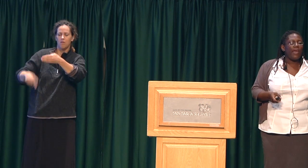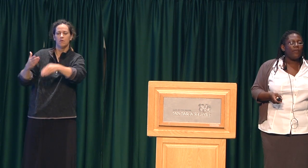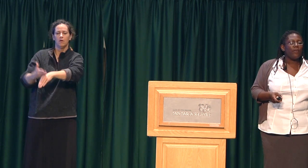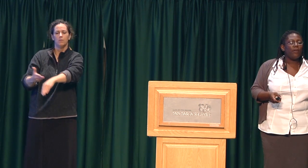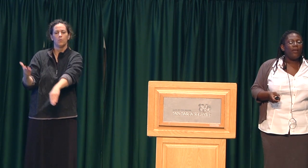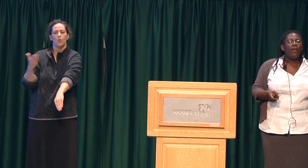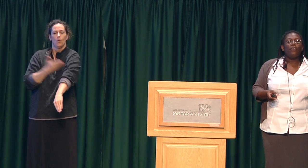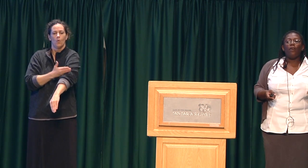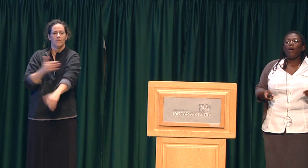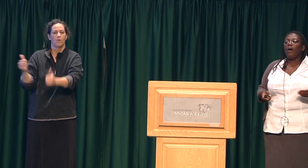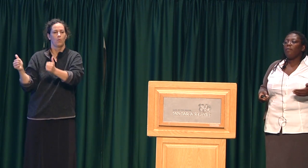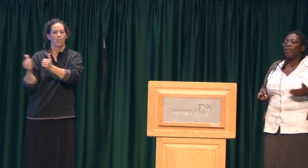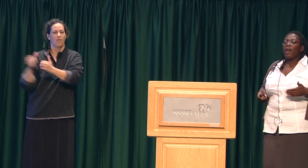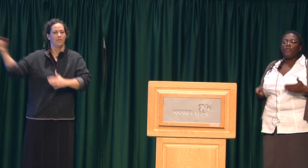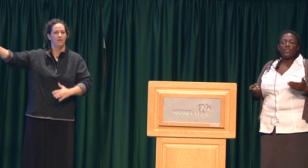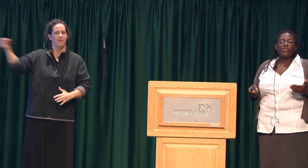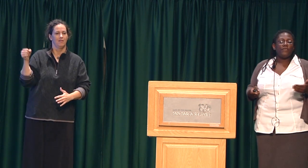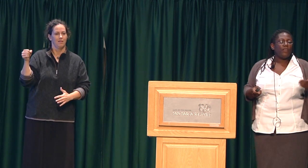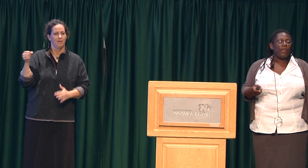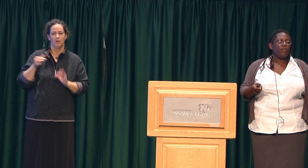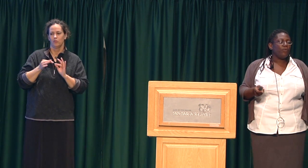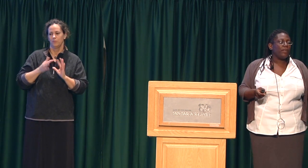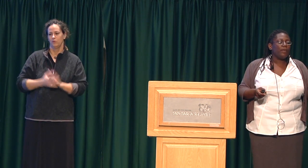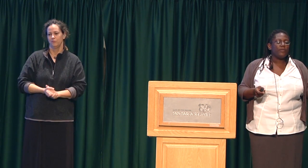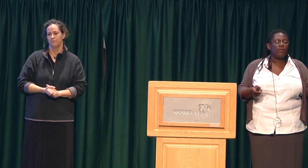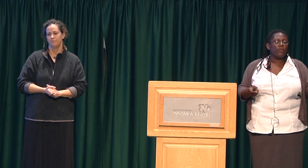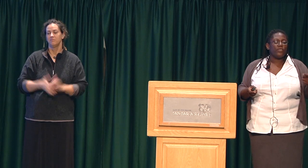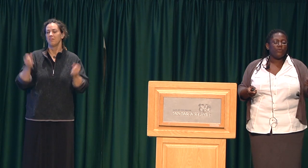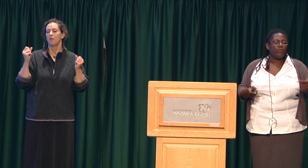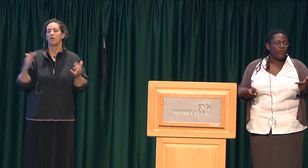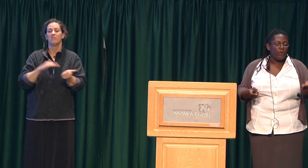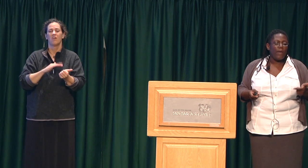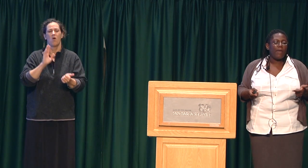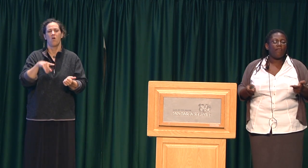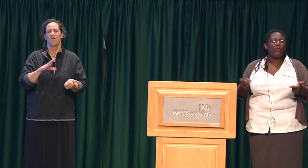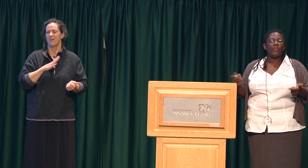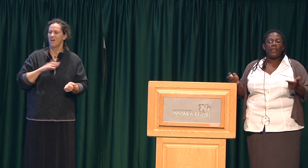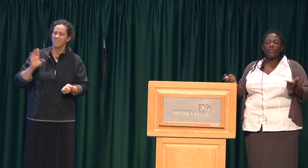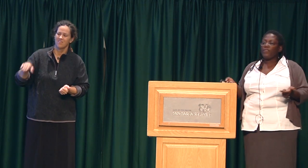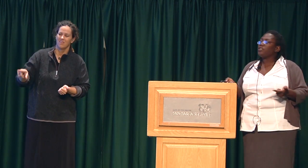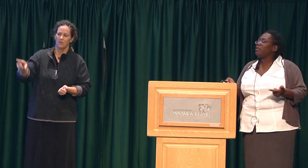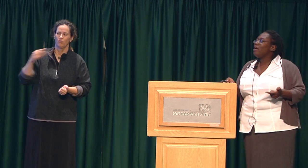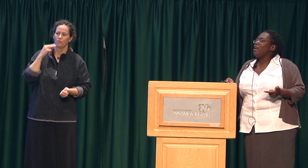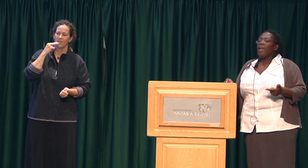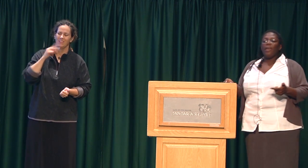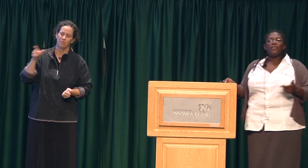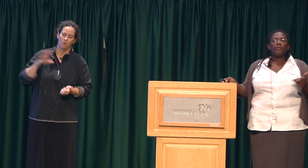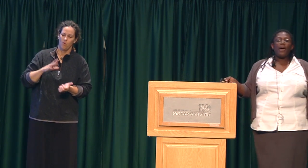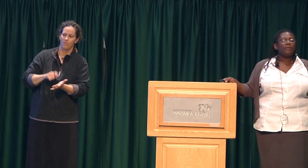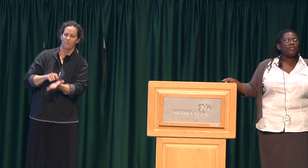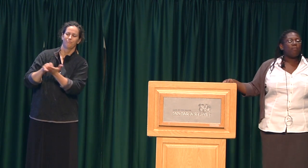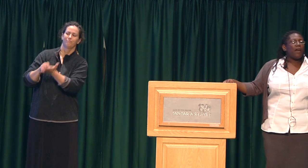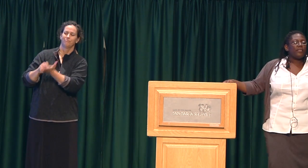medical encounter. A lot of physicians feel like you can read lips or just you can write back and forth and that's sufficient.